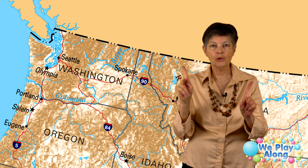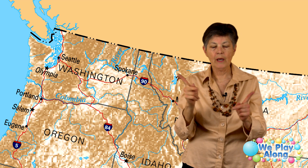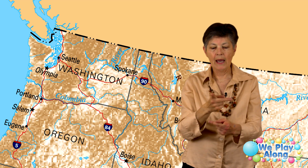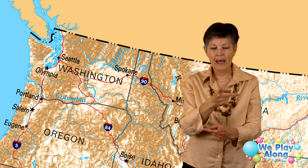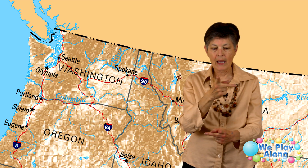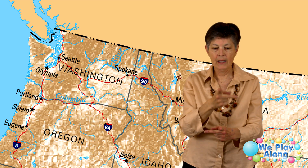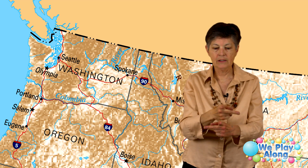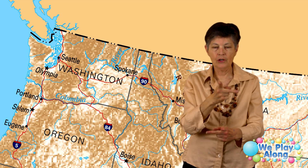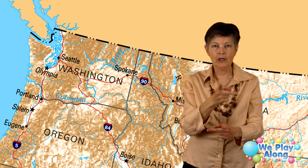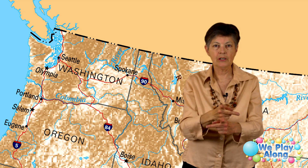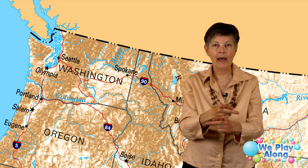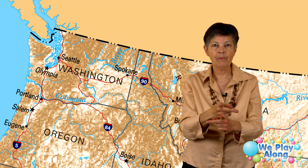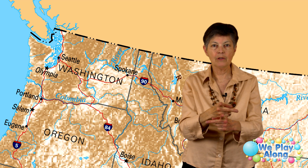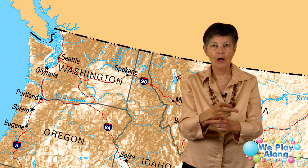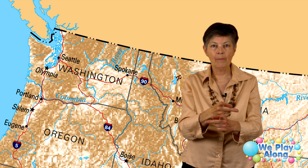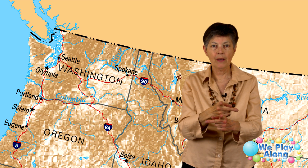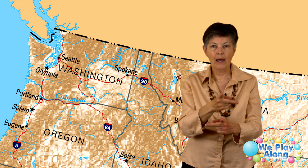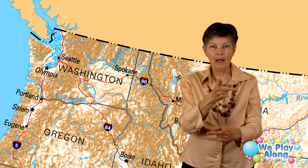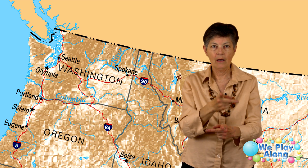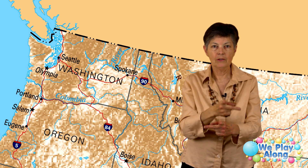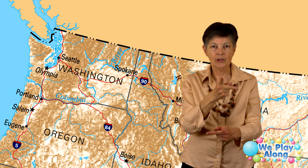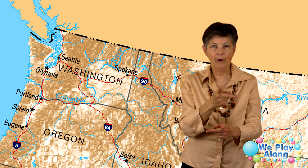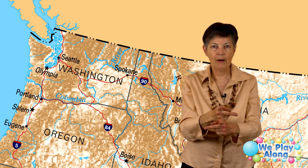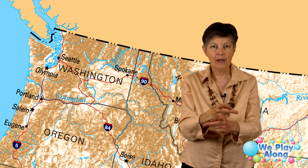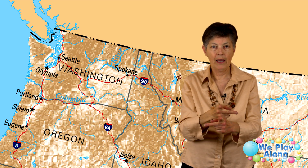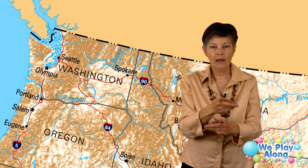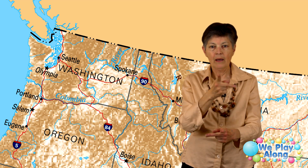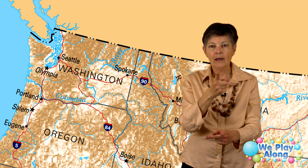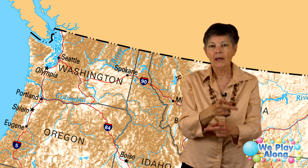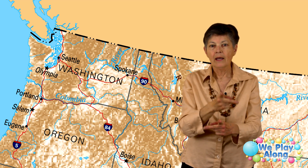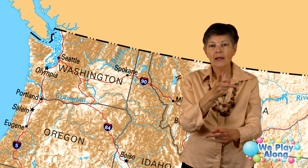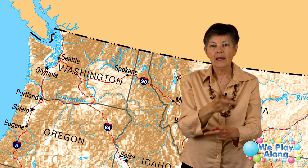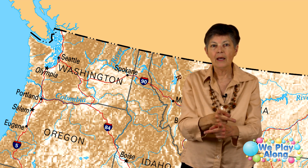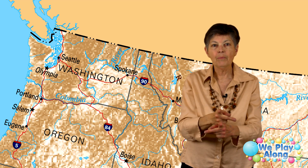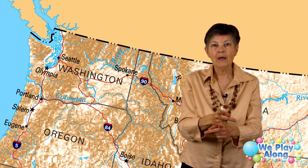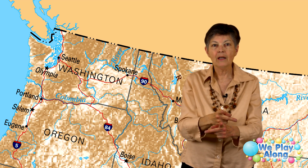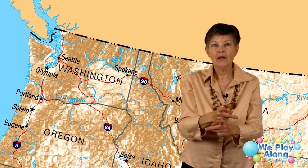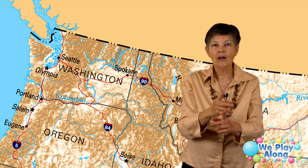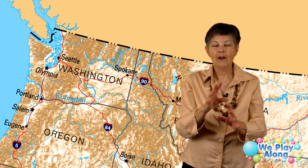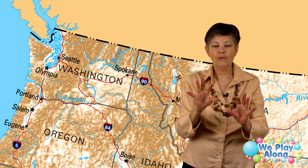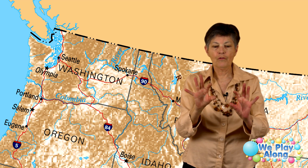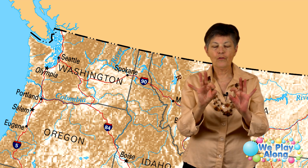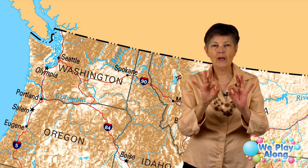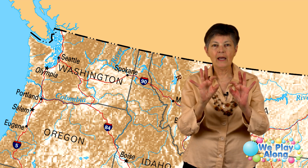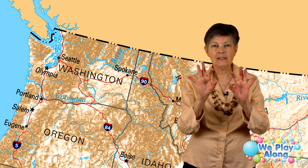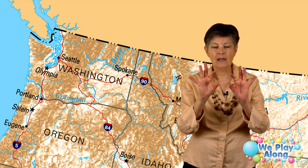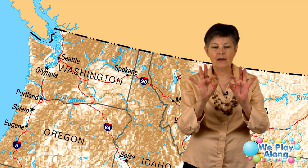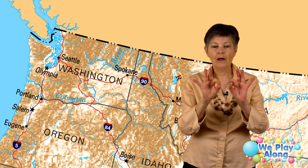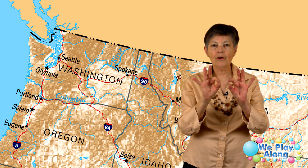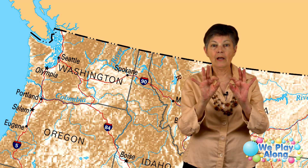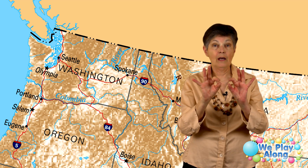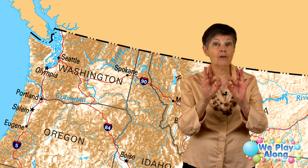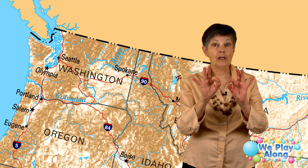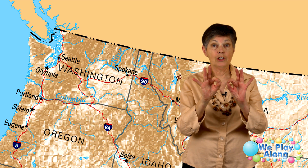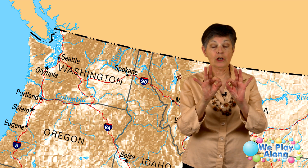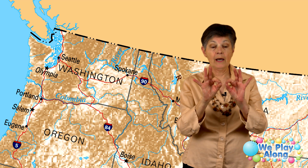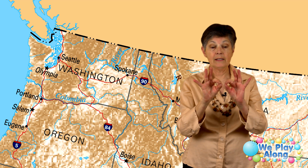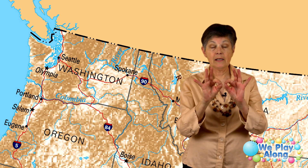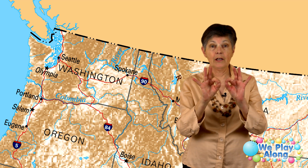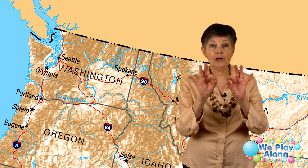two K hands, and you're going to tap the top K to the bottom K. Keep it. And for free, it's another initialized sign. You're going to